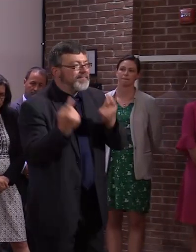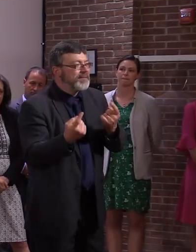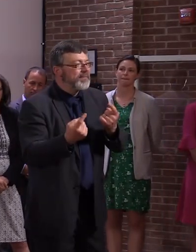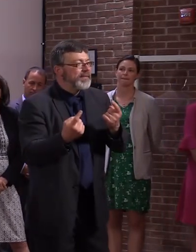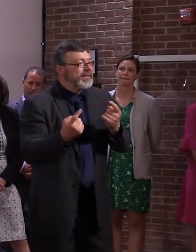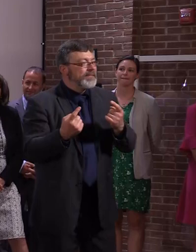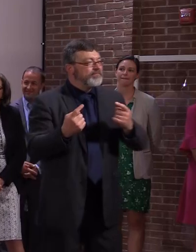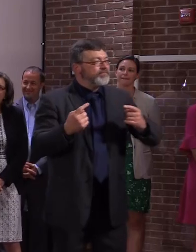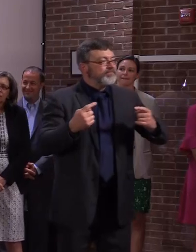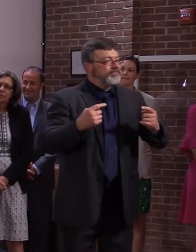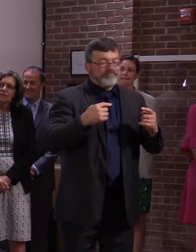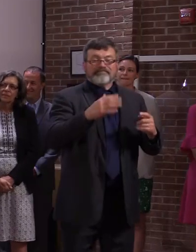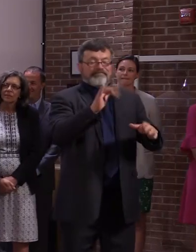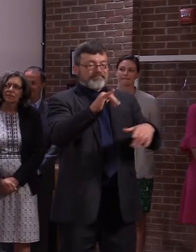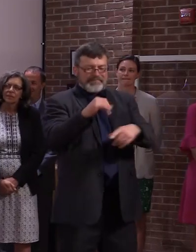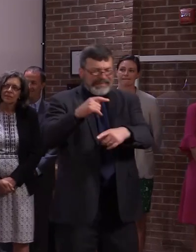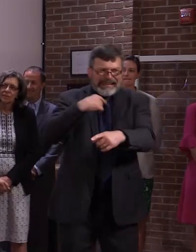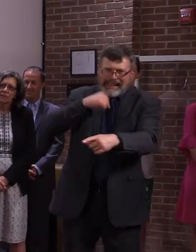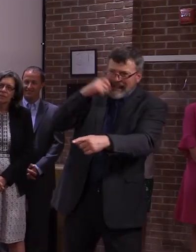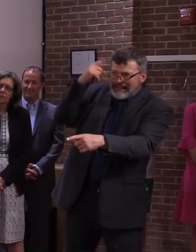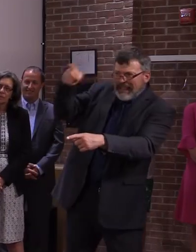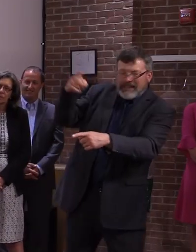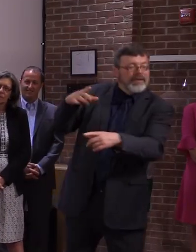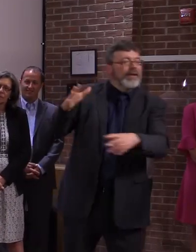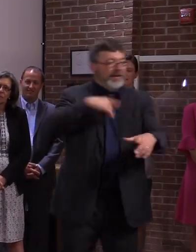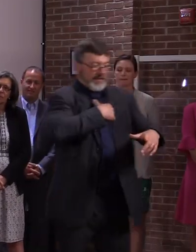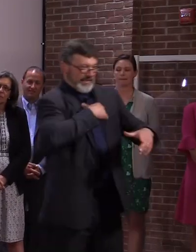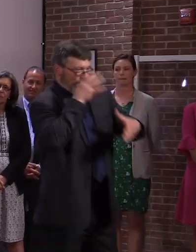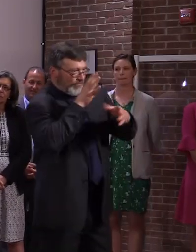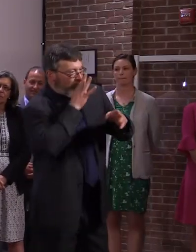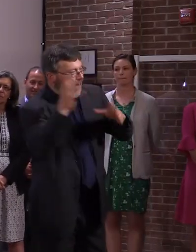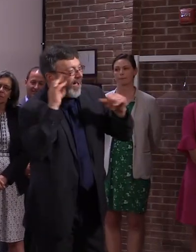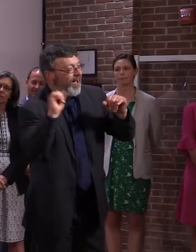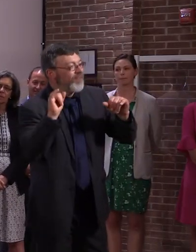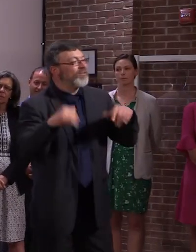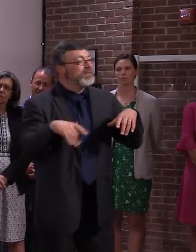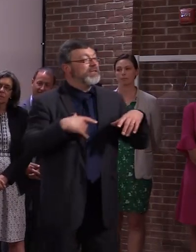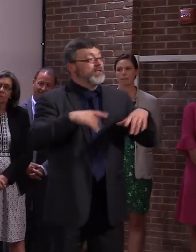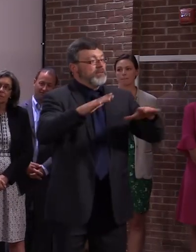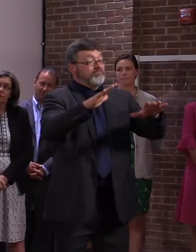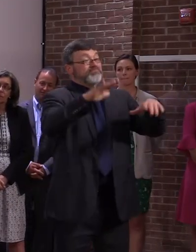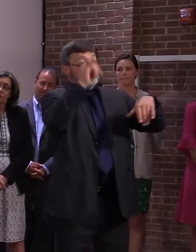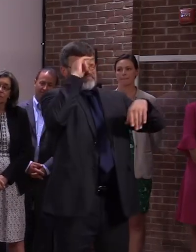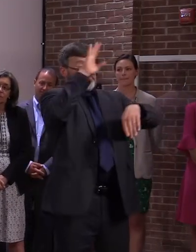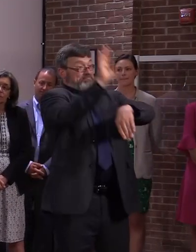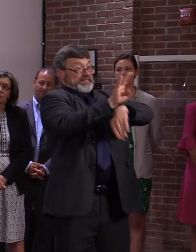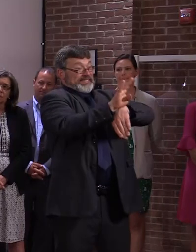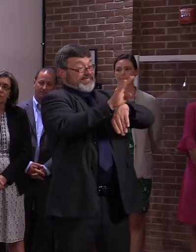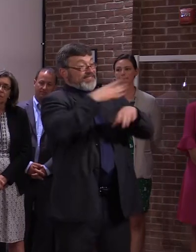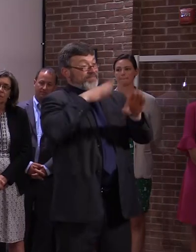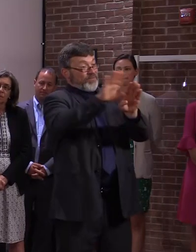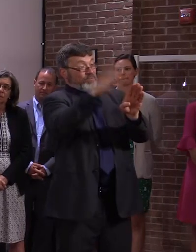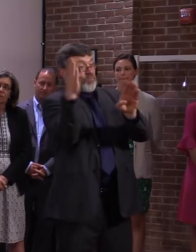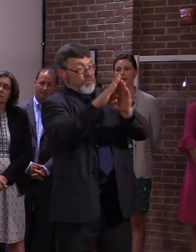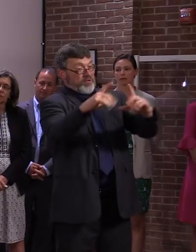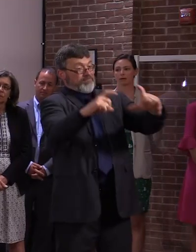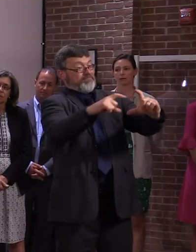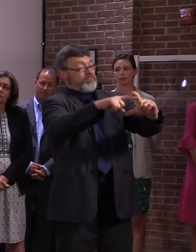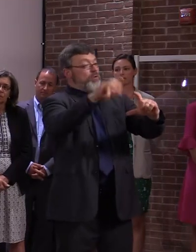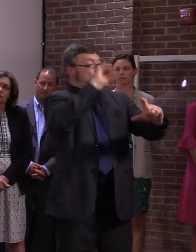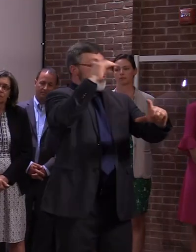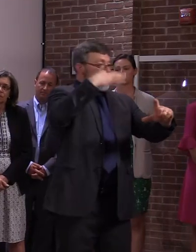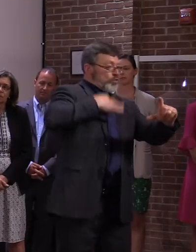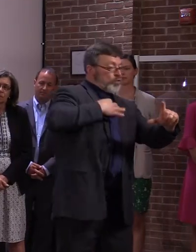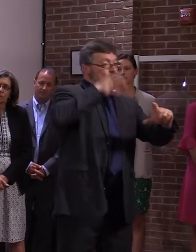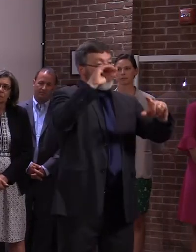louder. So I'd equate it in the same way that we do when there's a sign posted on a business that says